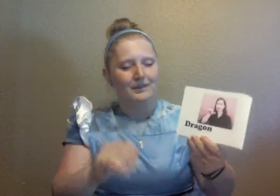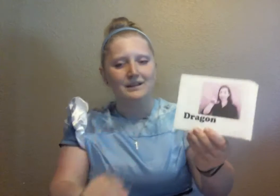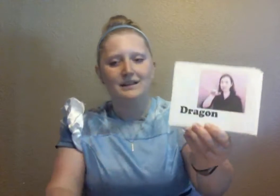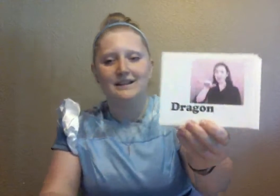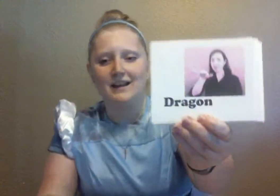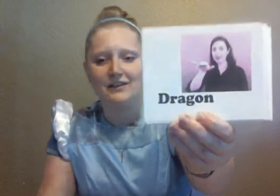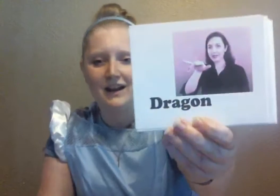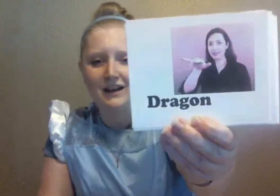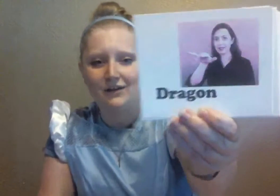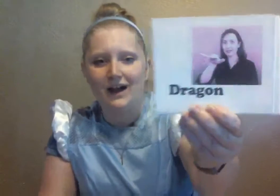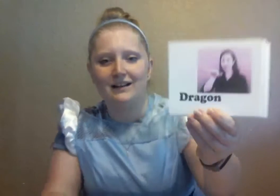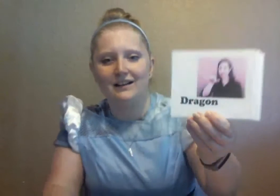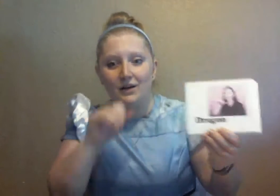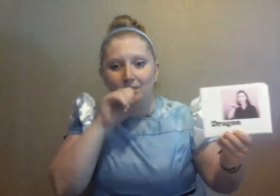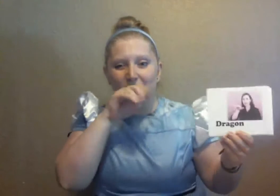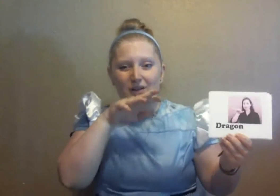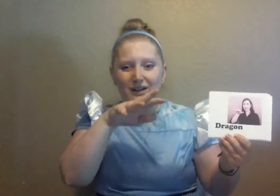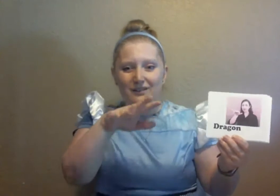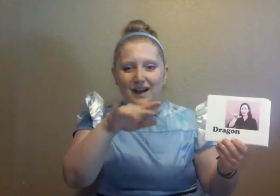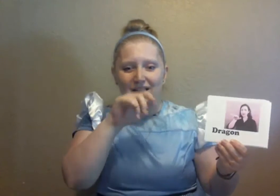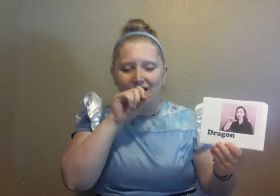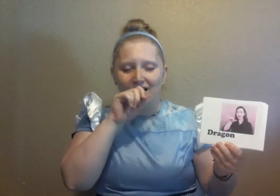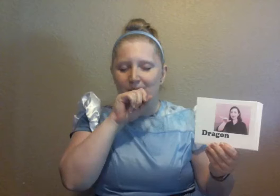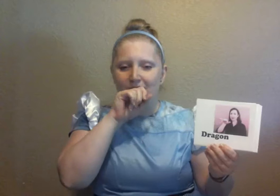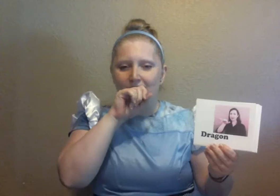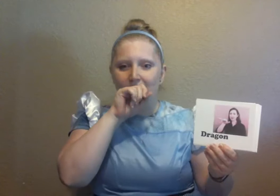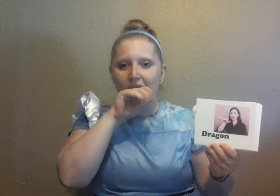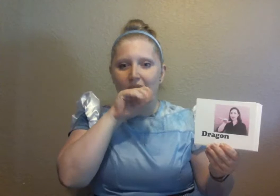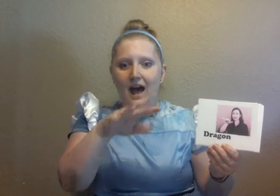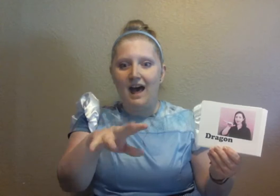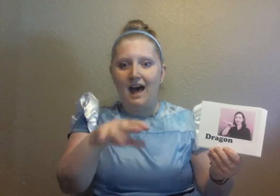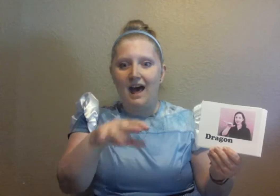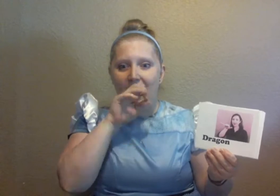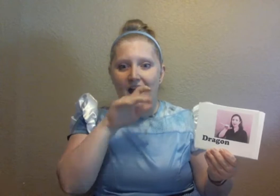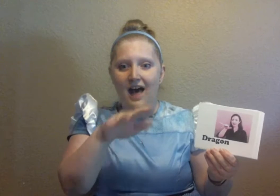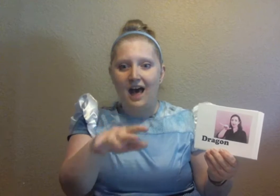to sign dragon, you act like you're blowing fire out of your mouth.